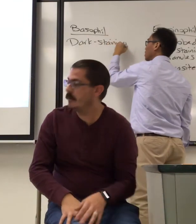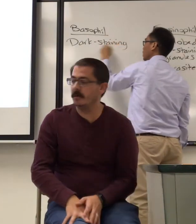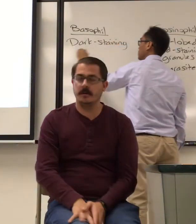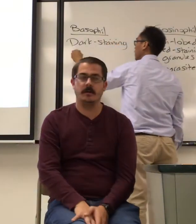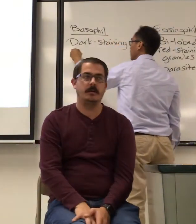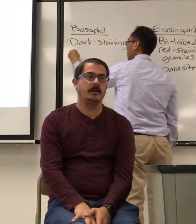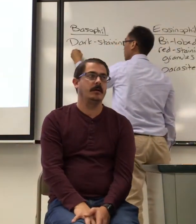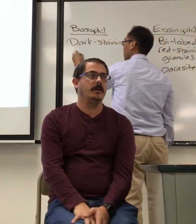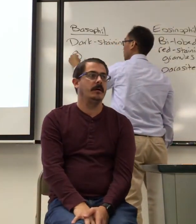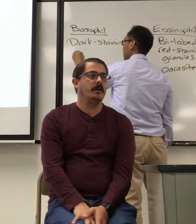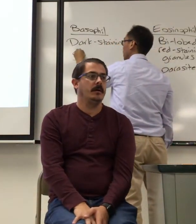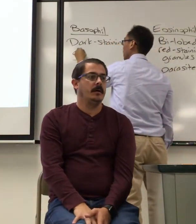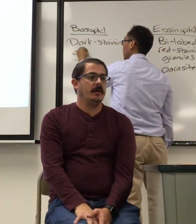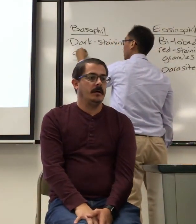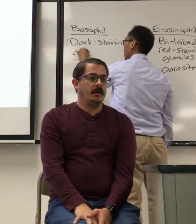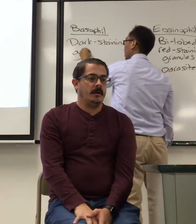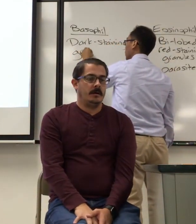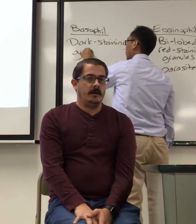Dark staining